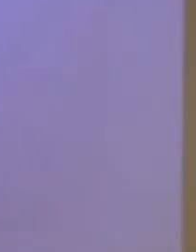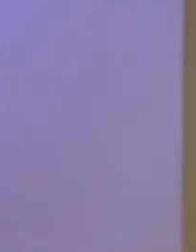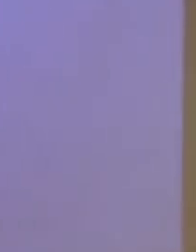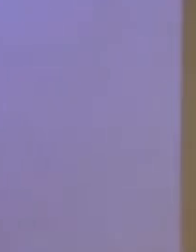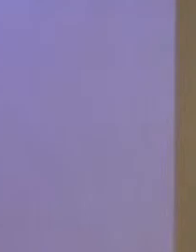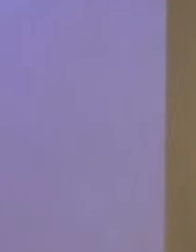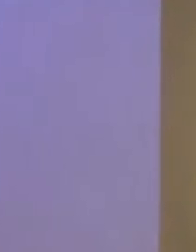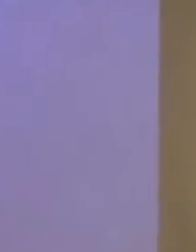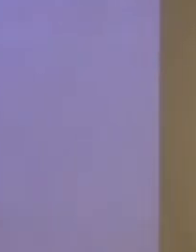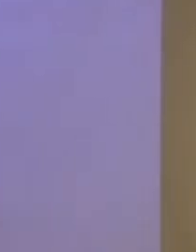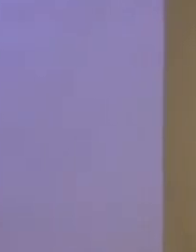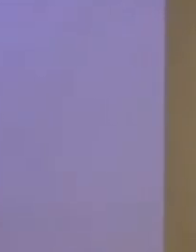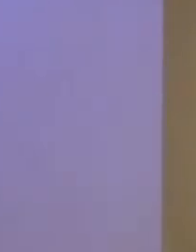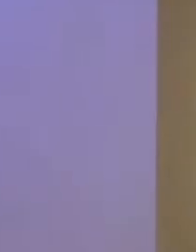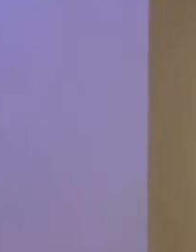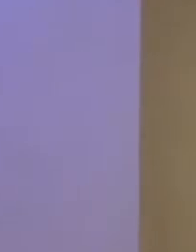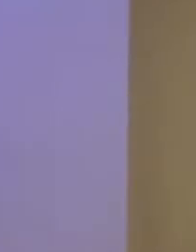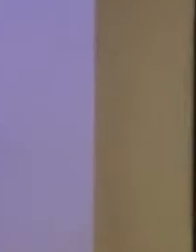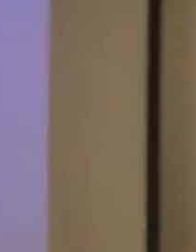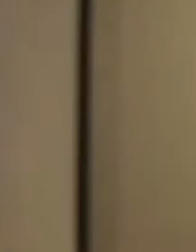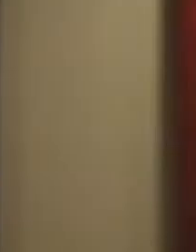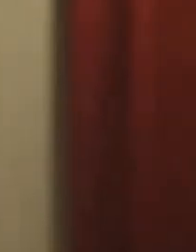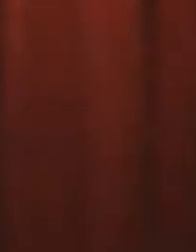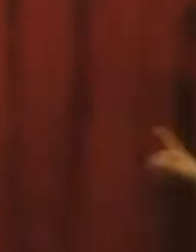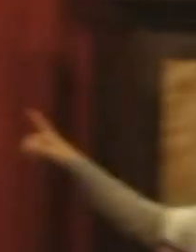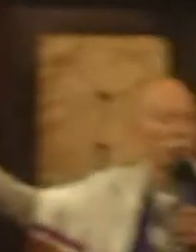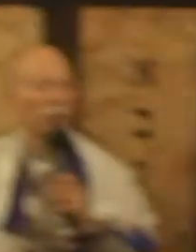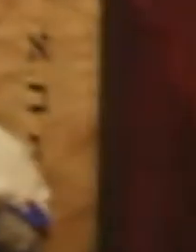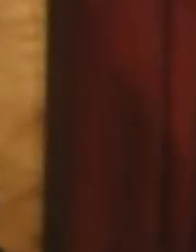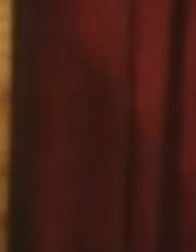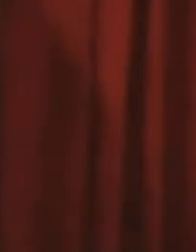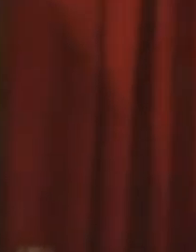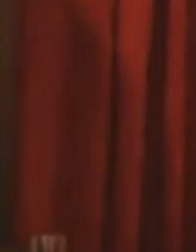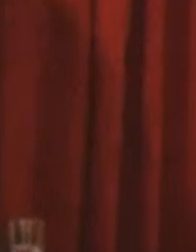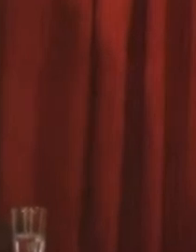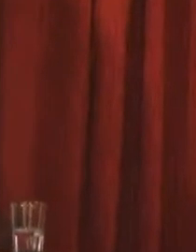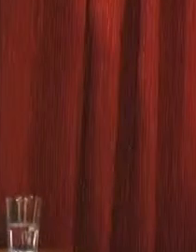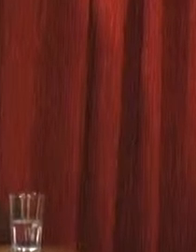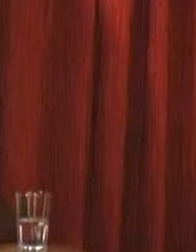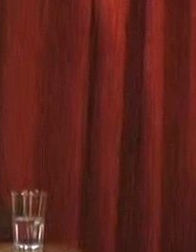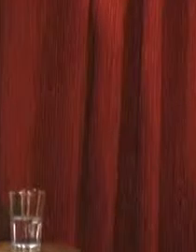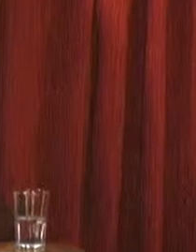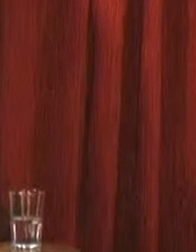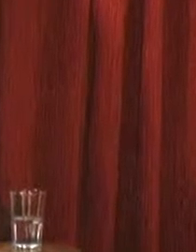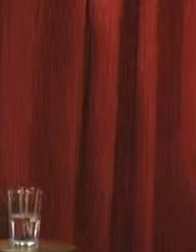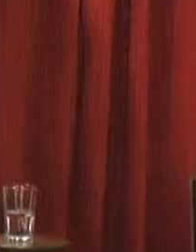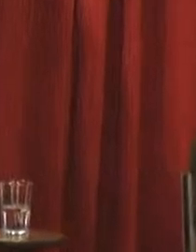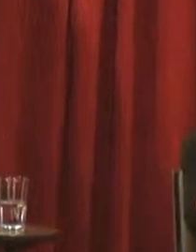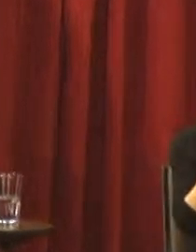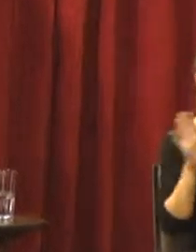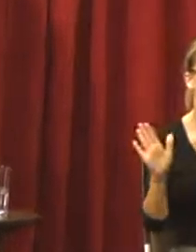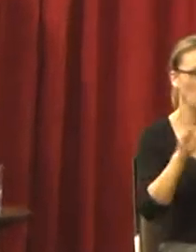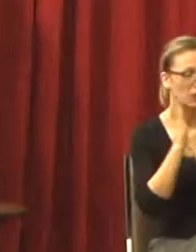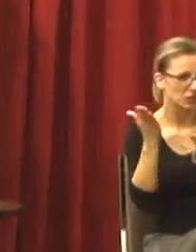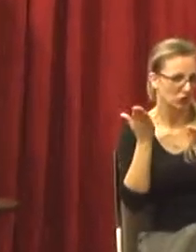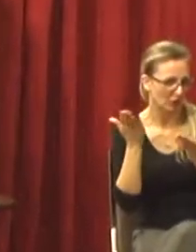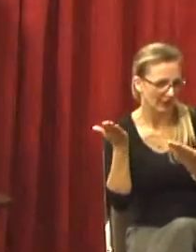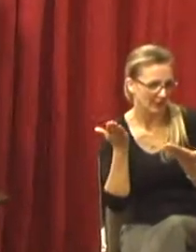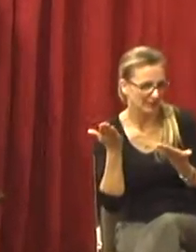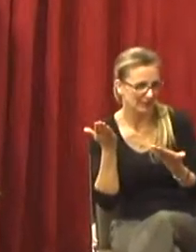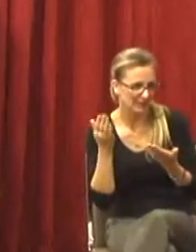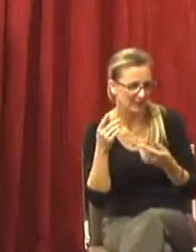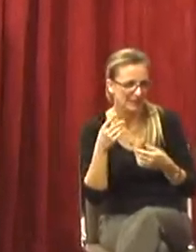person you served say about your service according to the standards we just listed? You can go home and think about that one for a